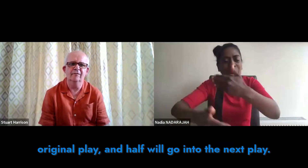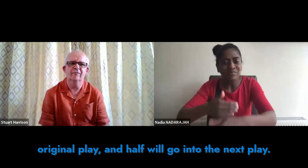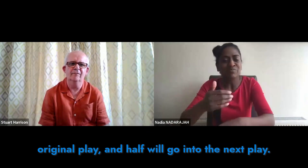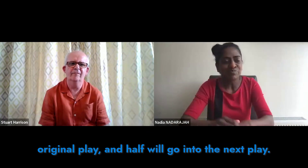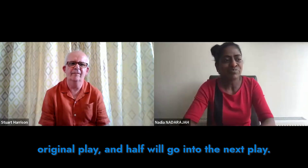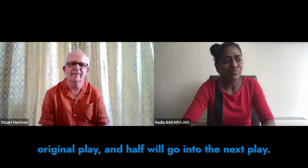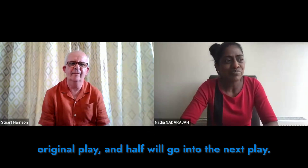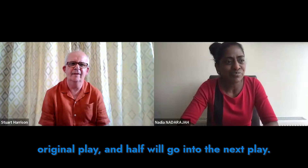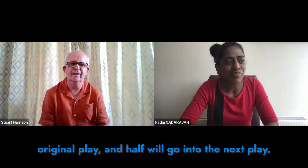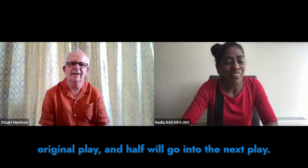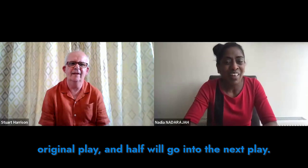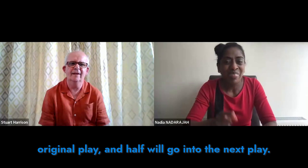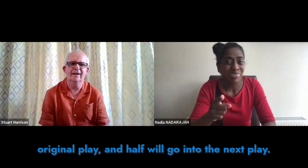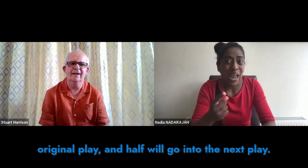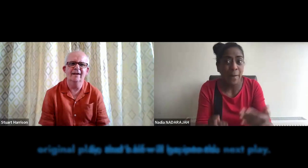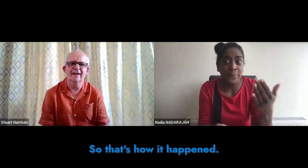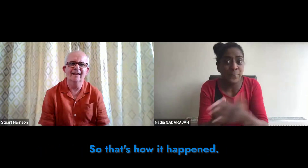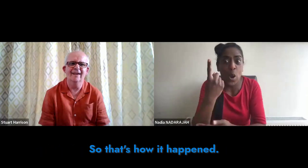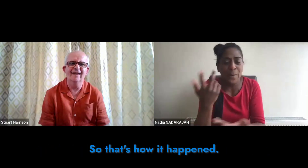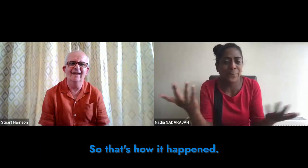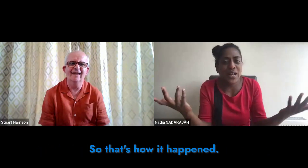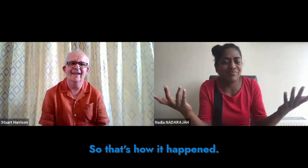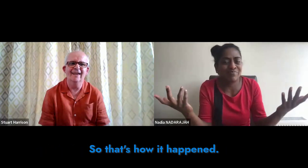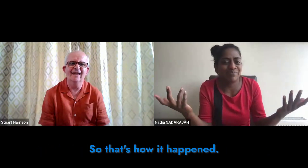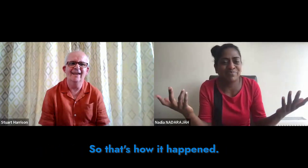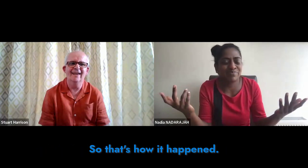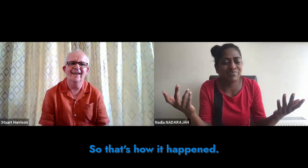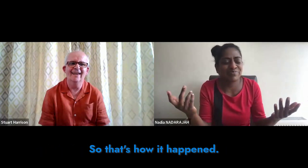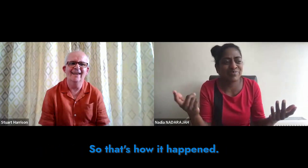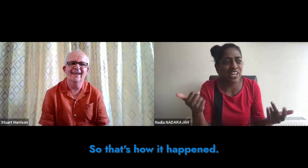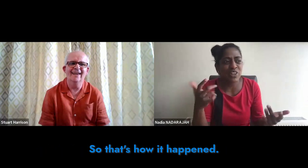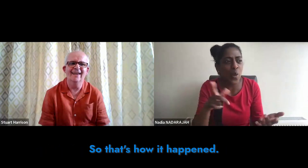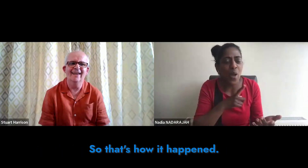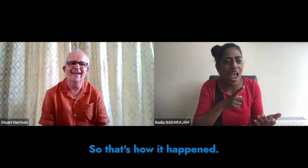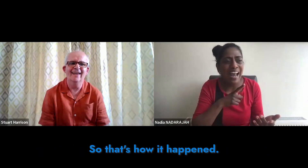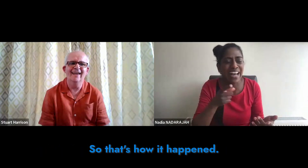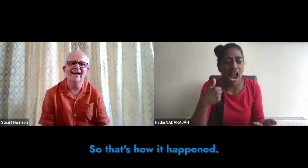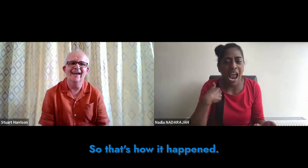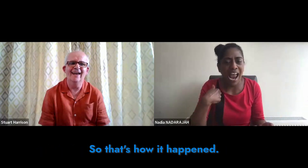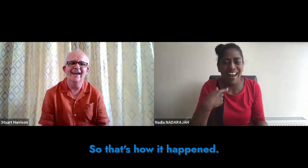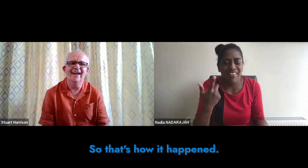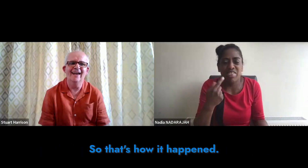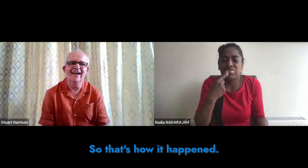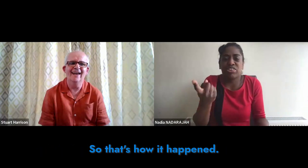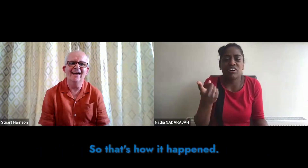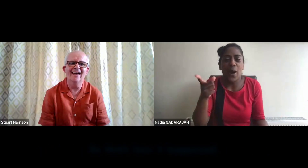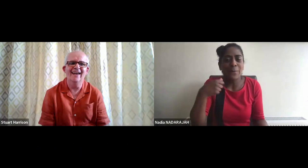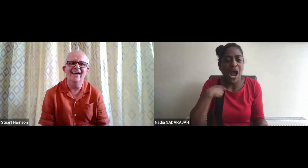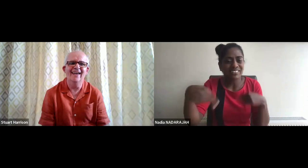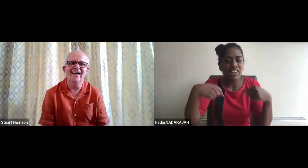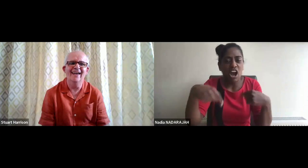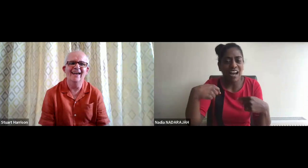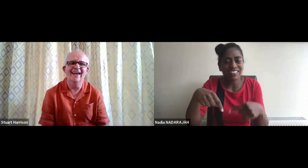half would go into the next play. So that's how it evolved. And that's how it